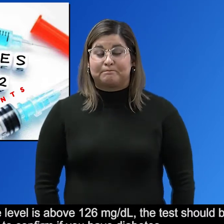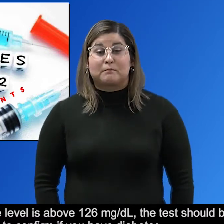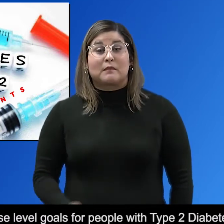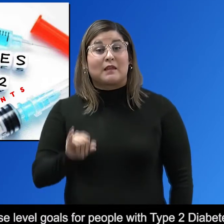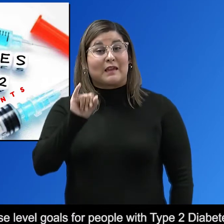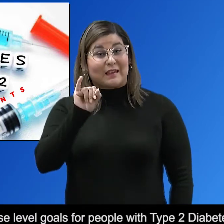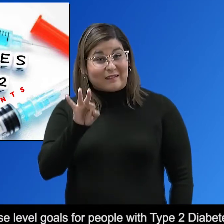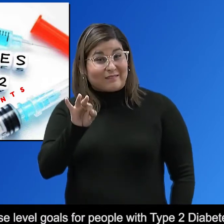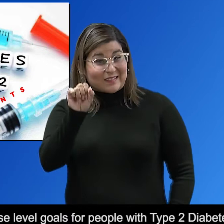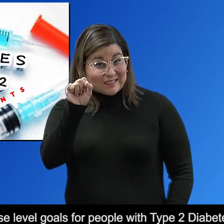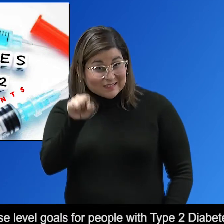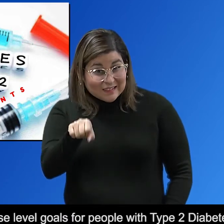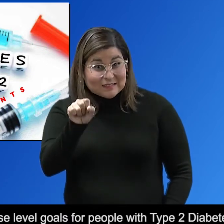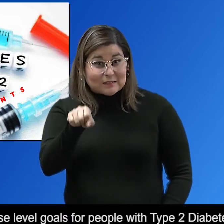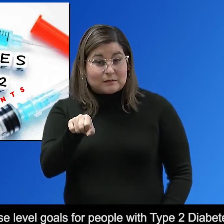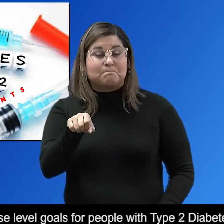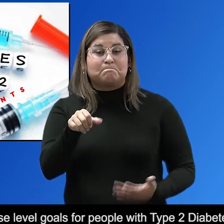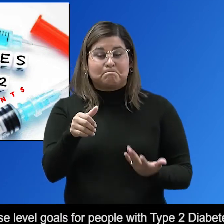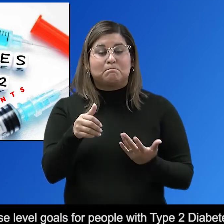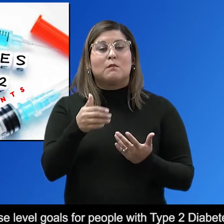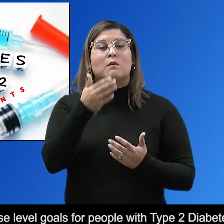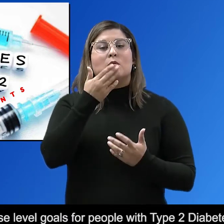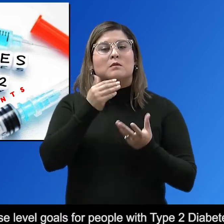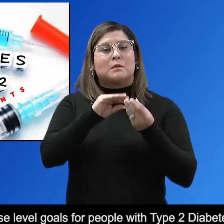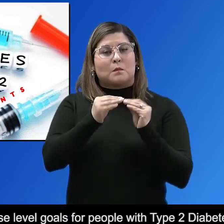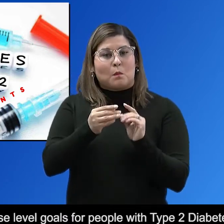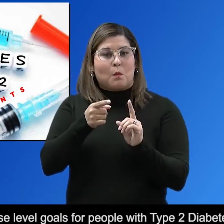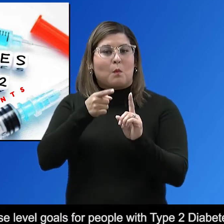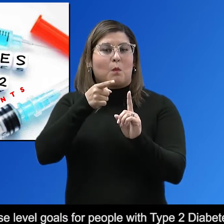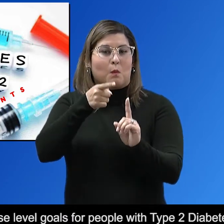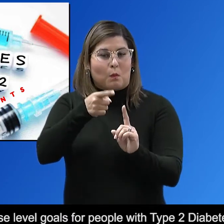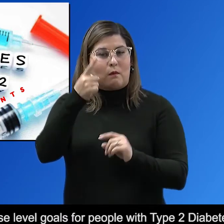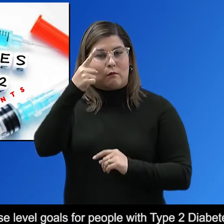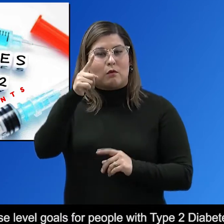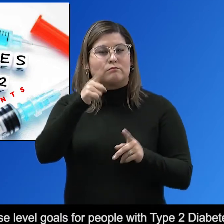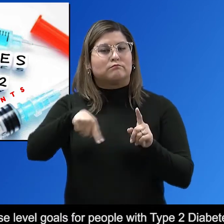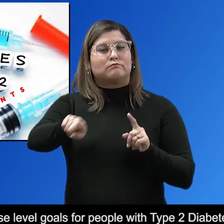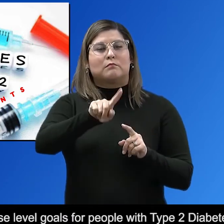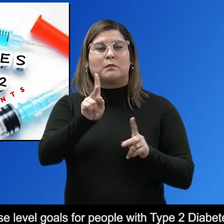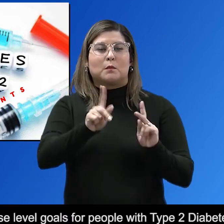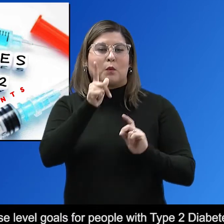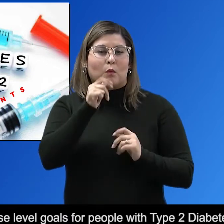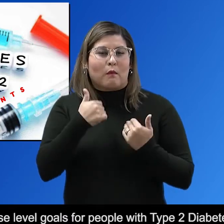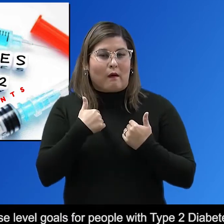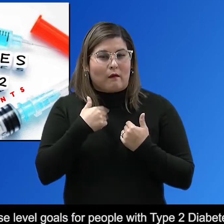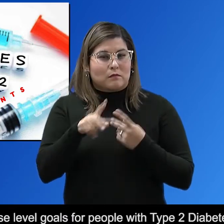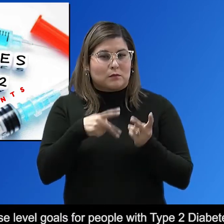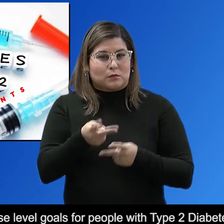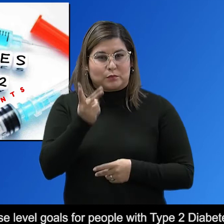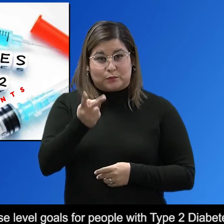If yes, there are glucose level goals for people with type 2 diabetes.